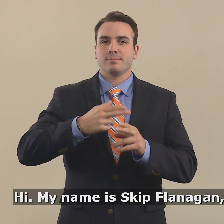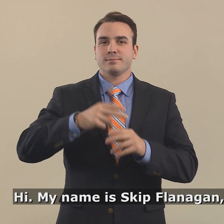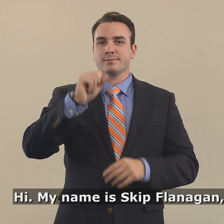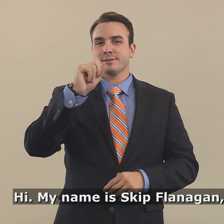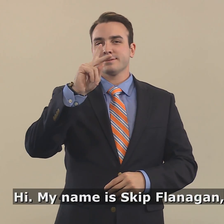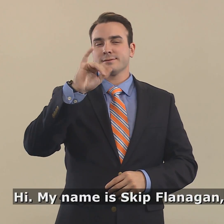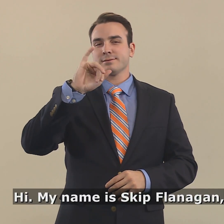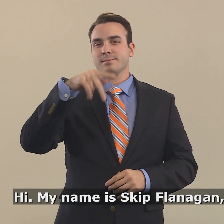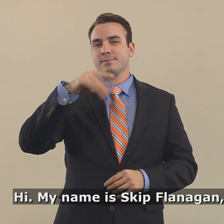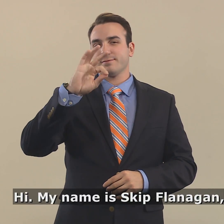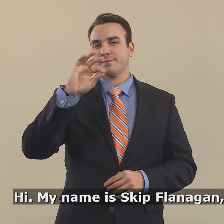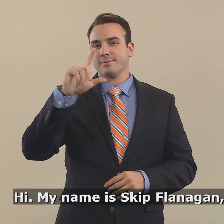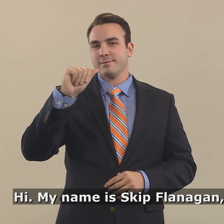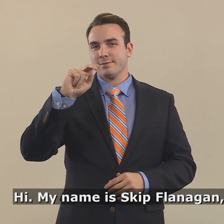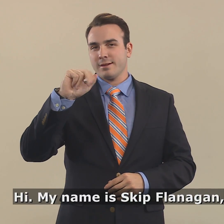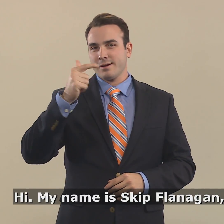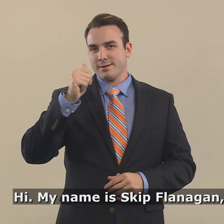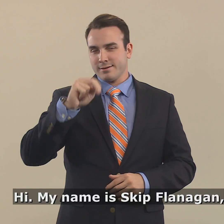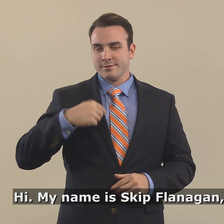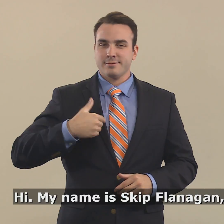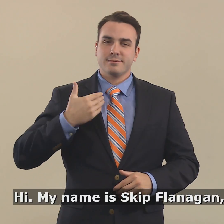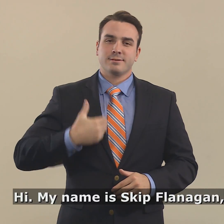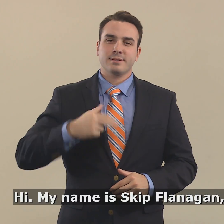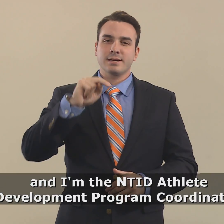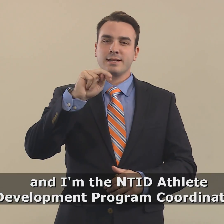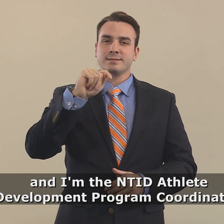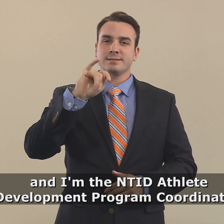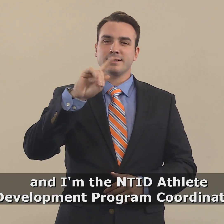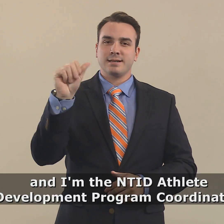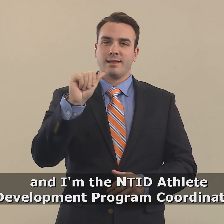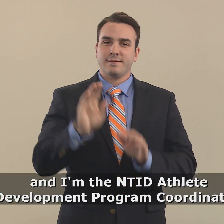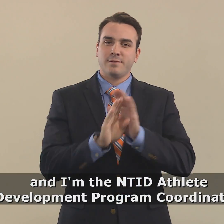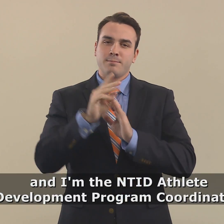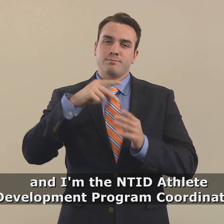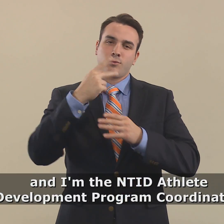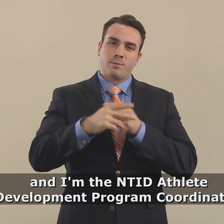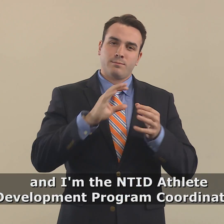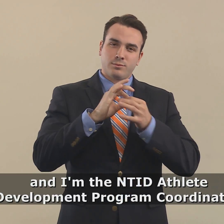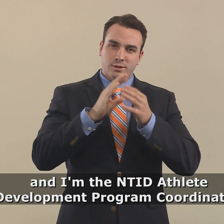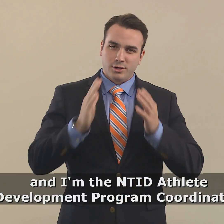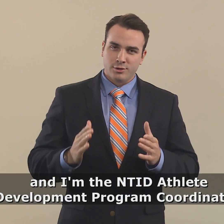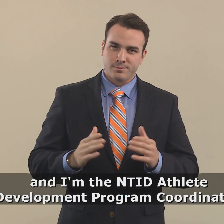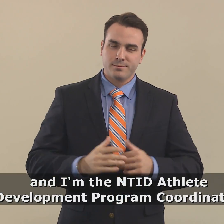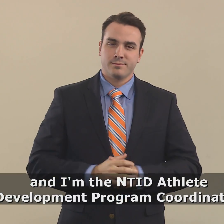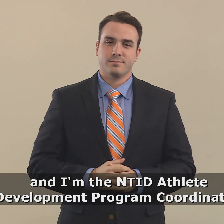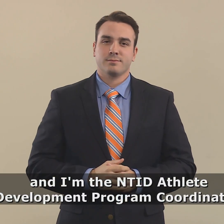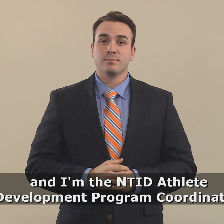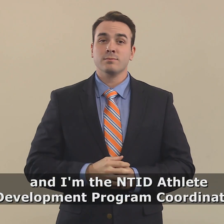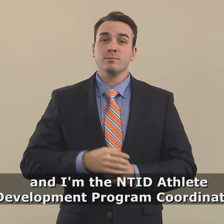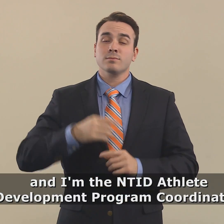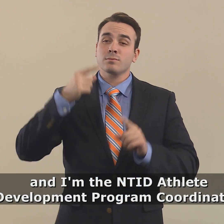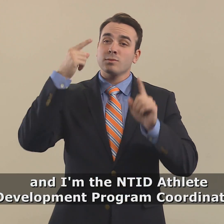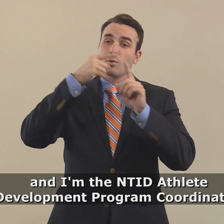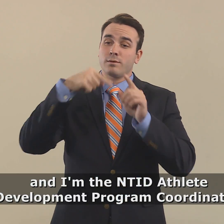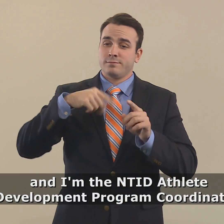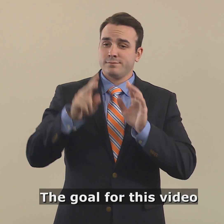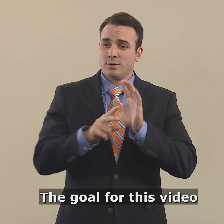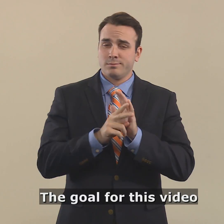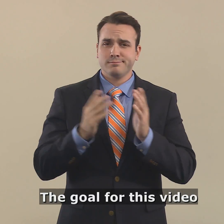Hi, my name is Skip Flanagan, and I'm the NTID Athlete Development Program Coordinator. The goal